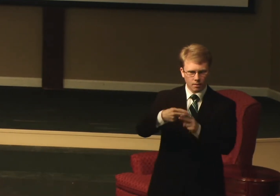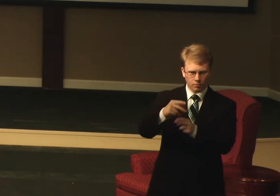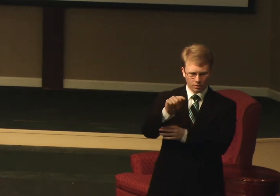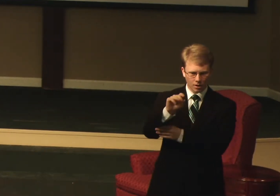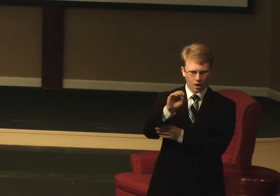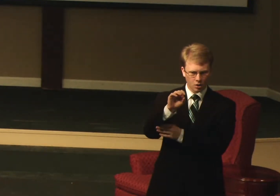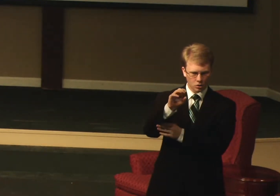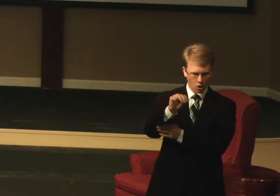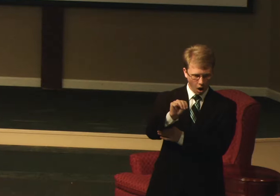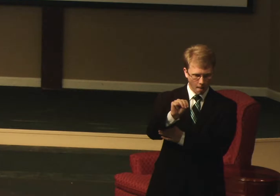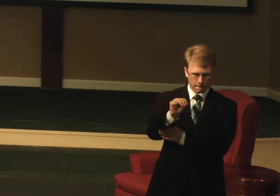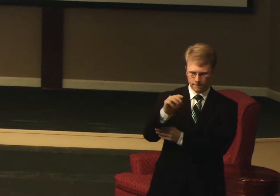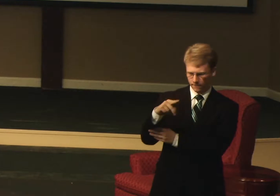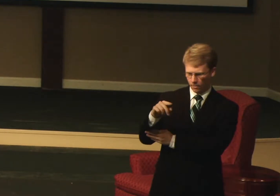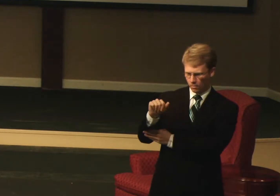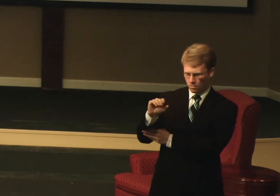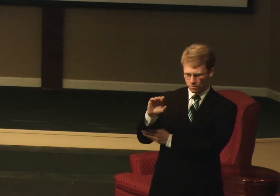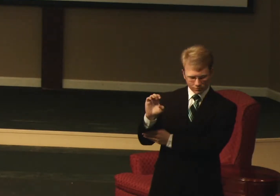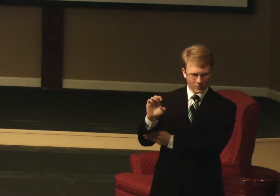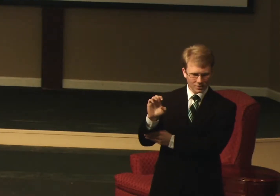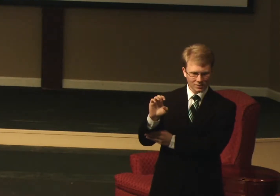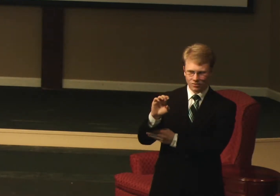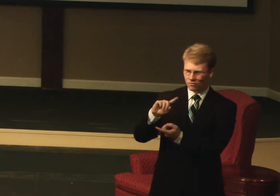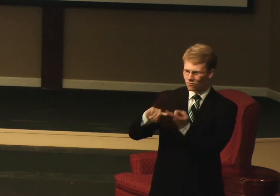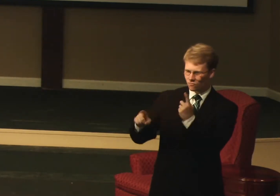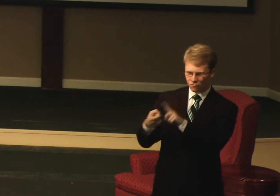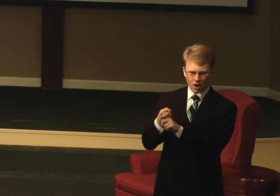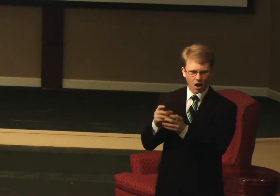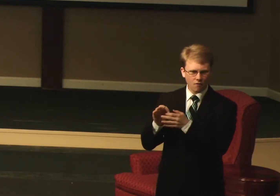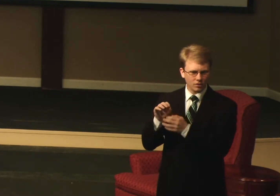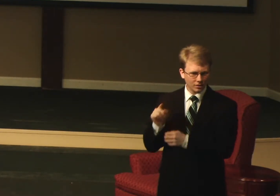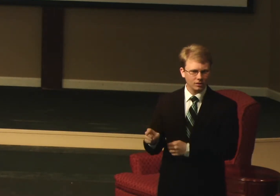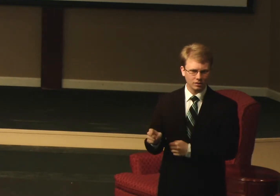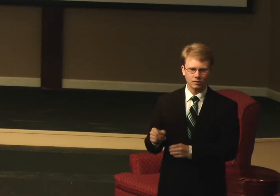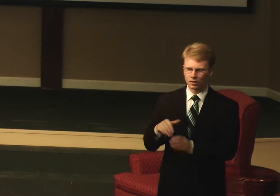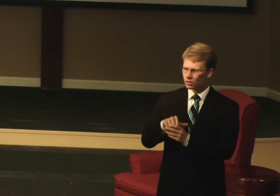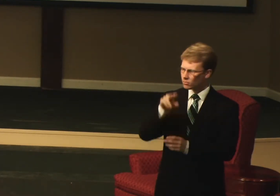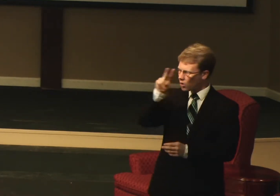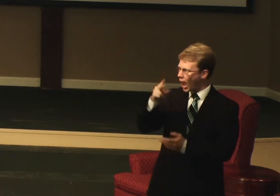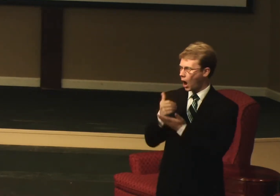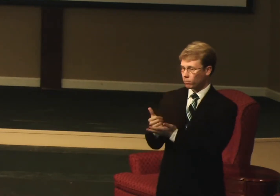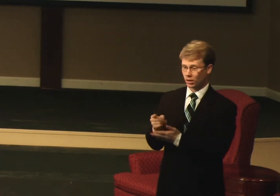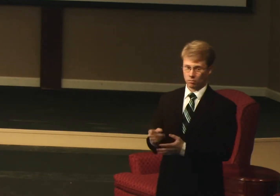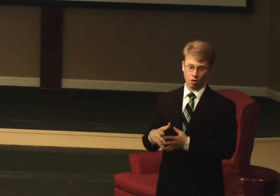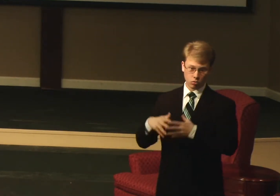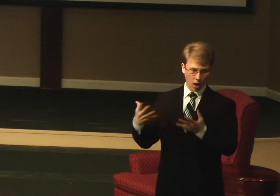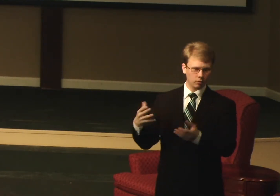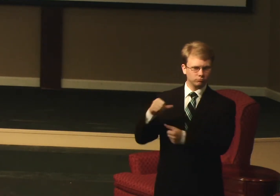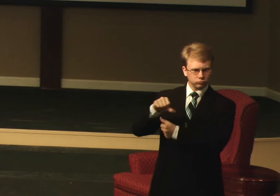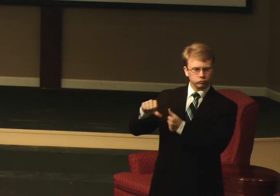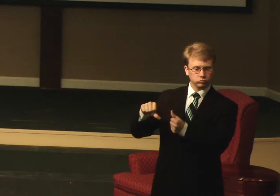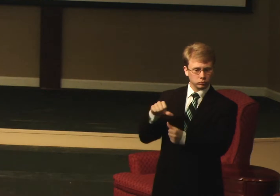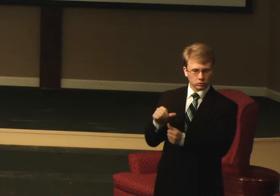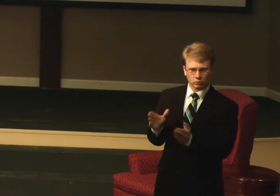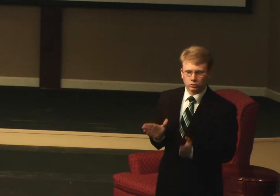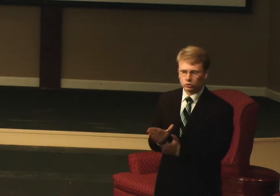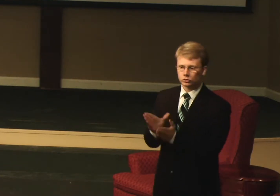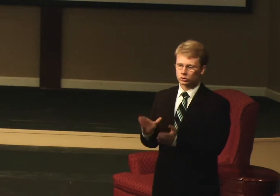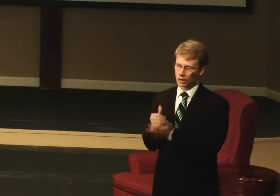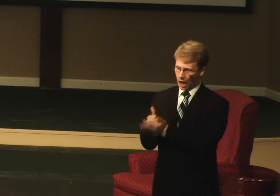He would go to other missionaries. I don't know if you guys know Brother Tom Pace, friend of the ministry down there. And